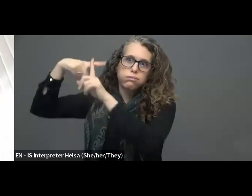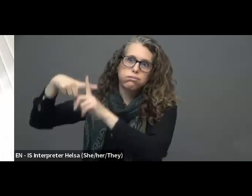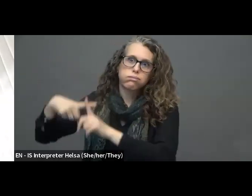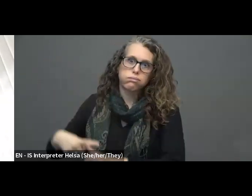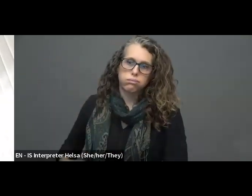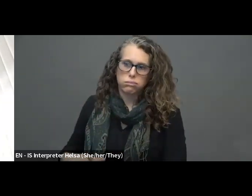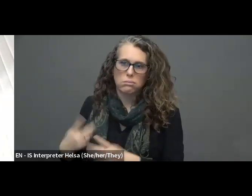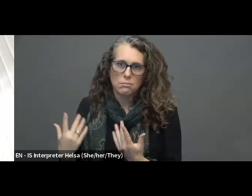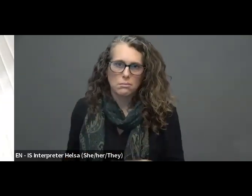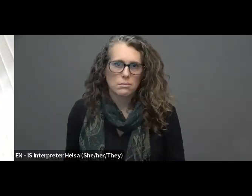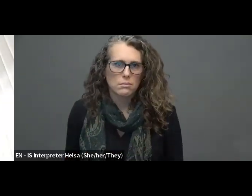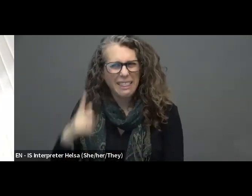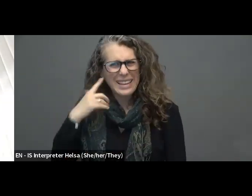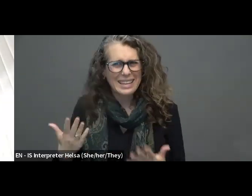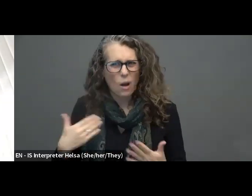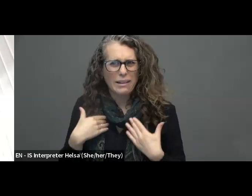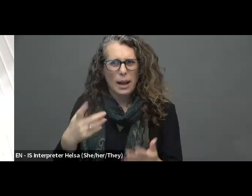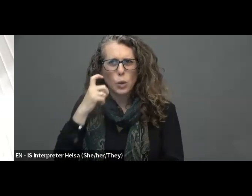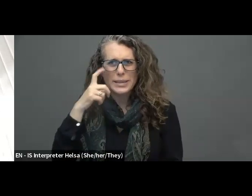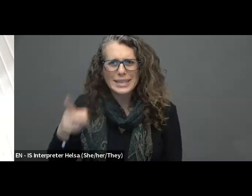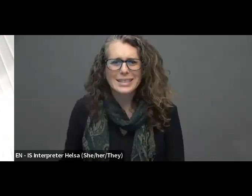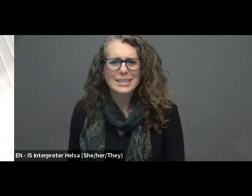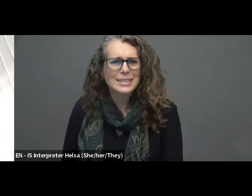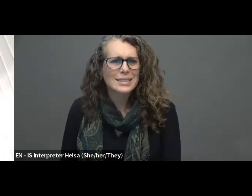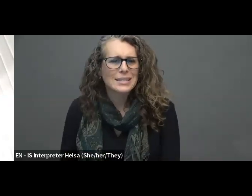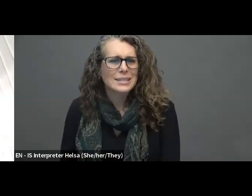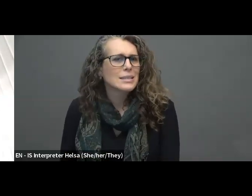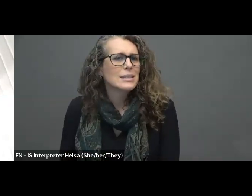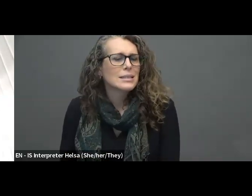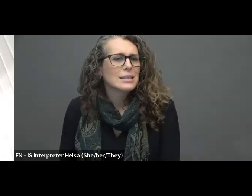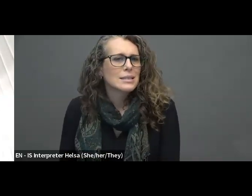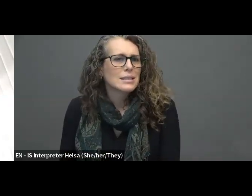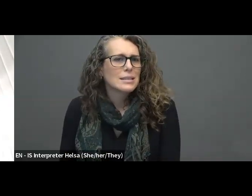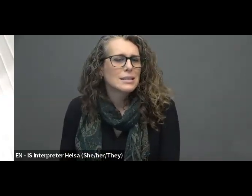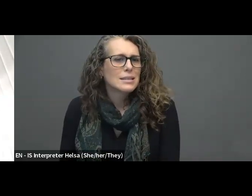And I think I'll hand back over to Tobias to finish it off.